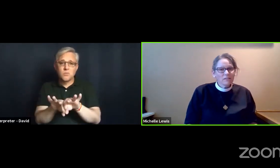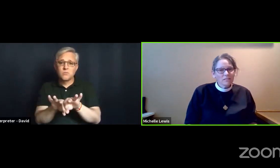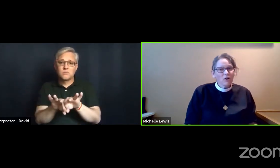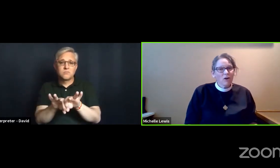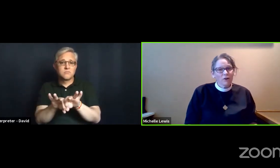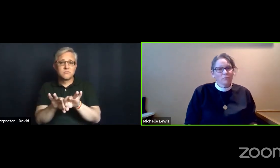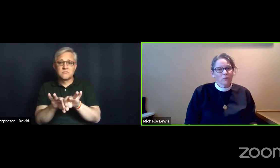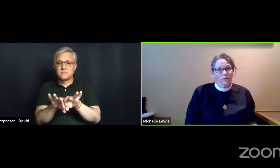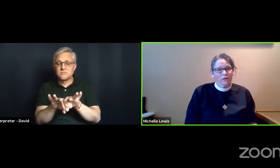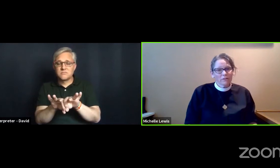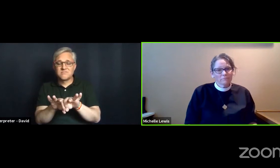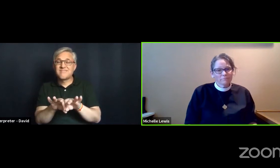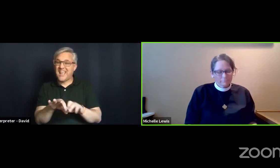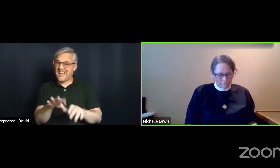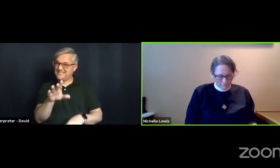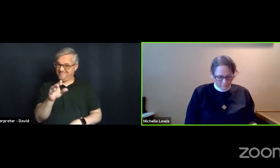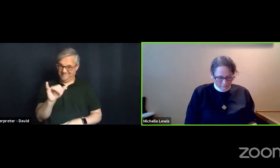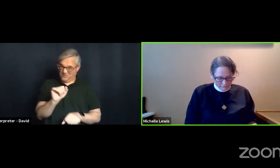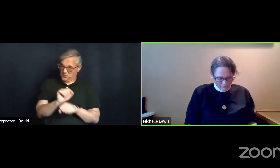It is hard work.